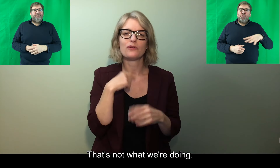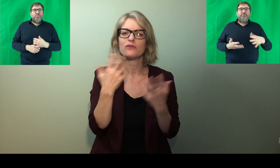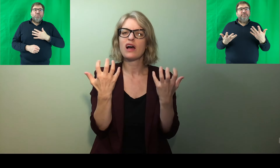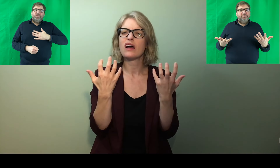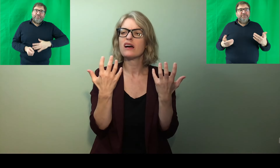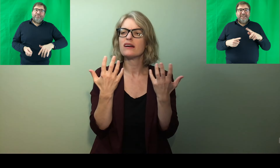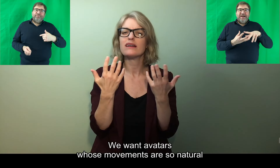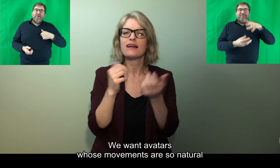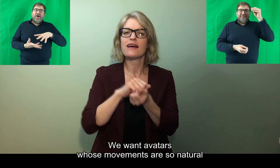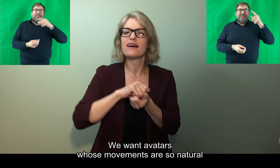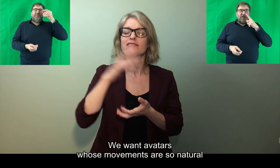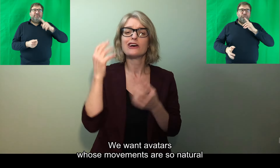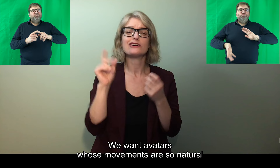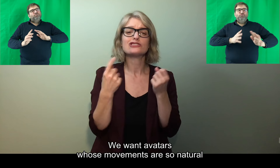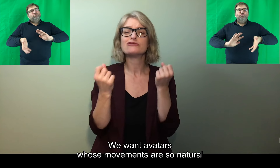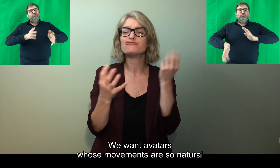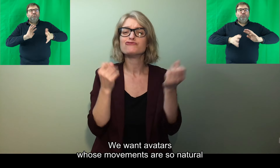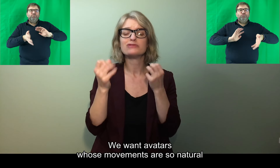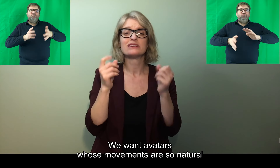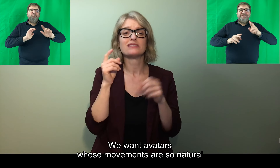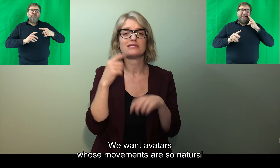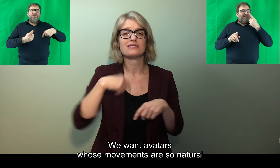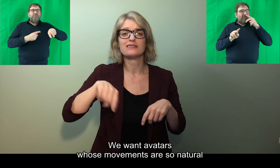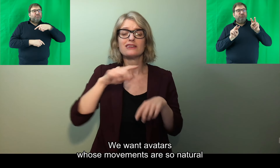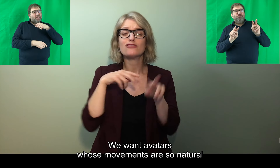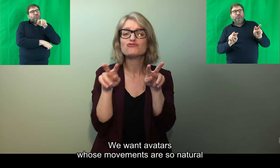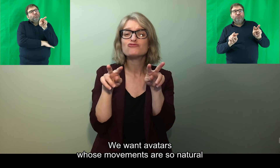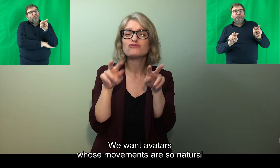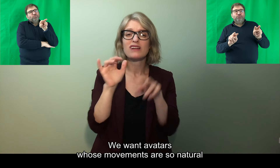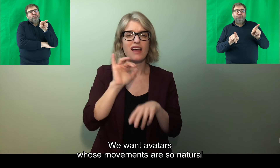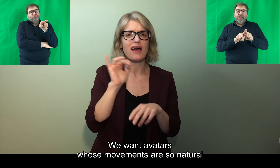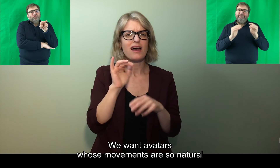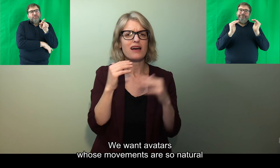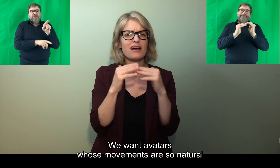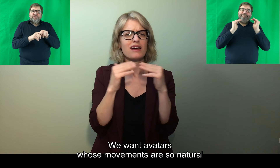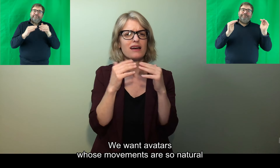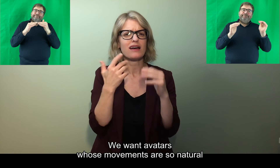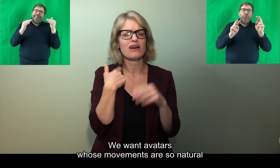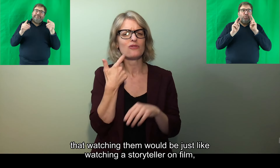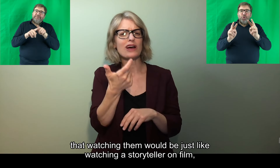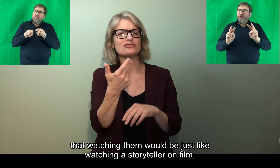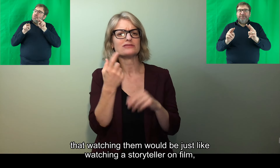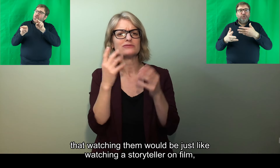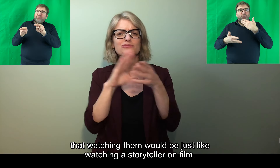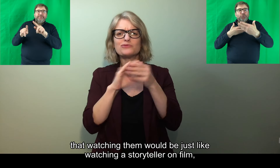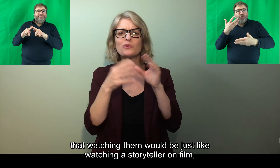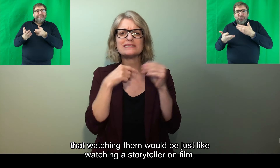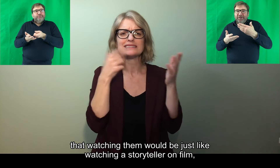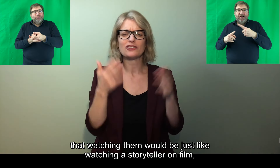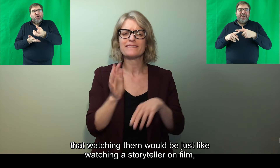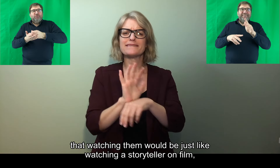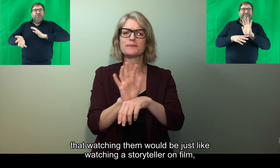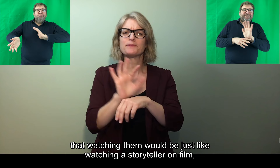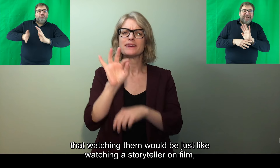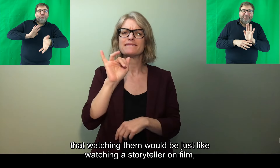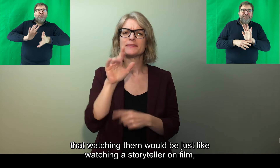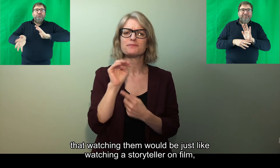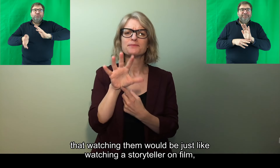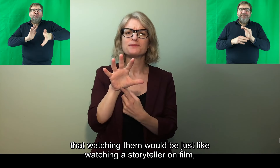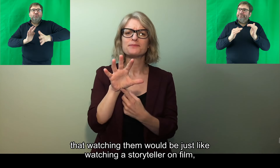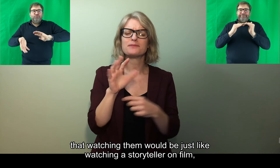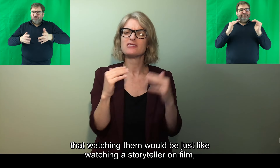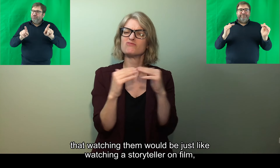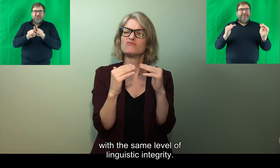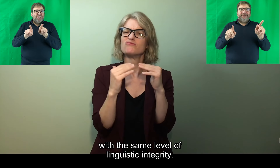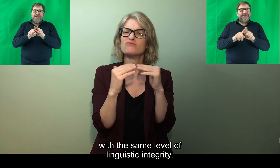doing. We want avatars whose movements are so natural that watching them would be just like watching a storyteller